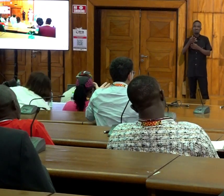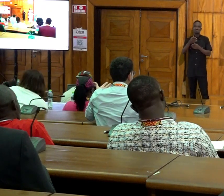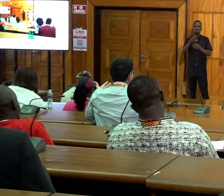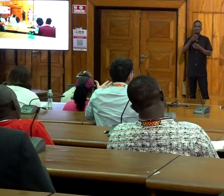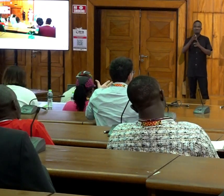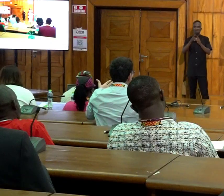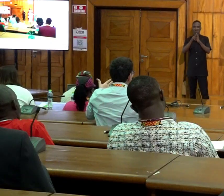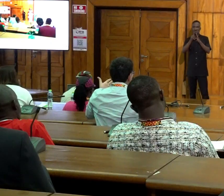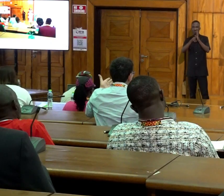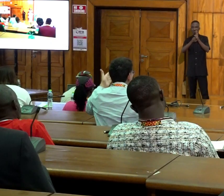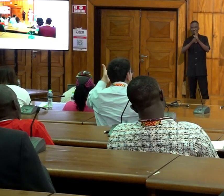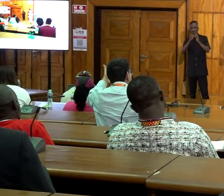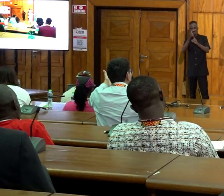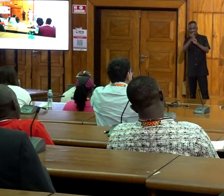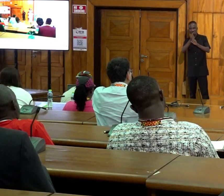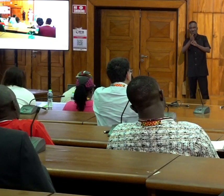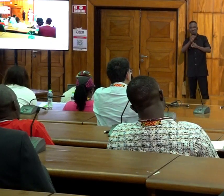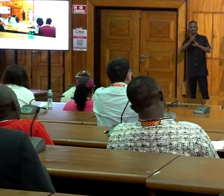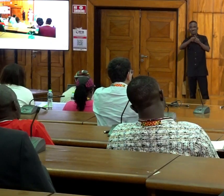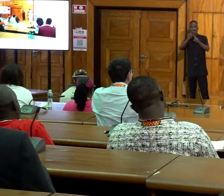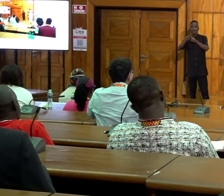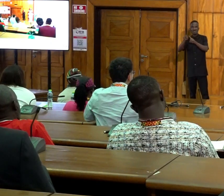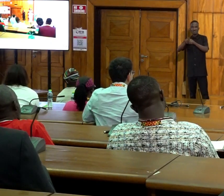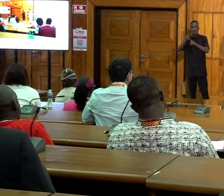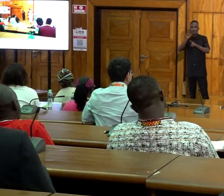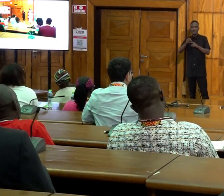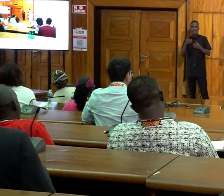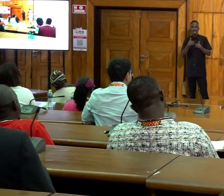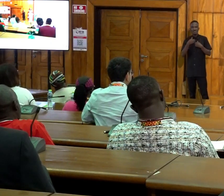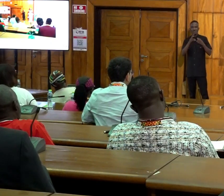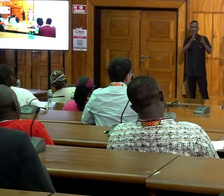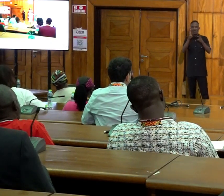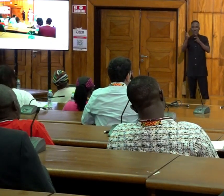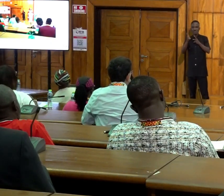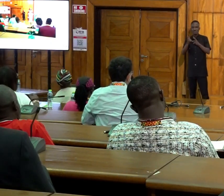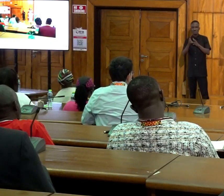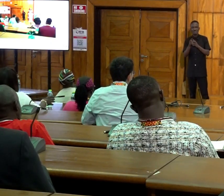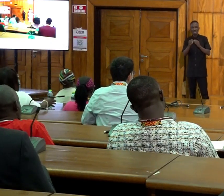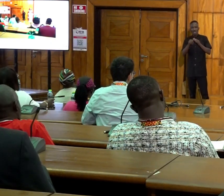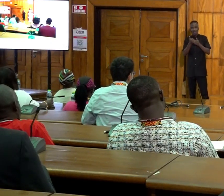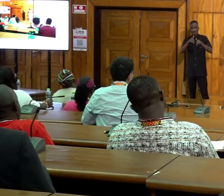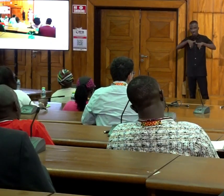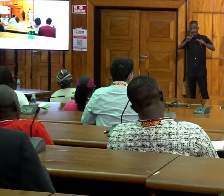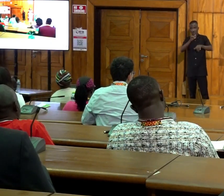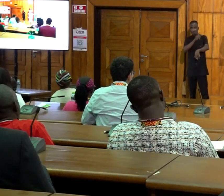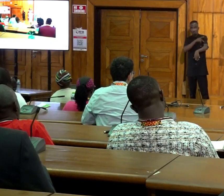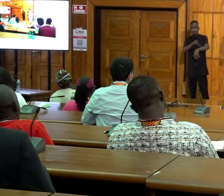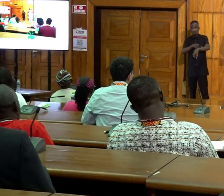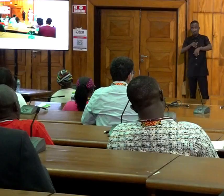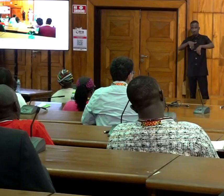B negative pregnant women? Make sure that they don't acquire these illnesses while they are